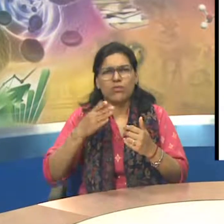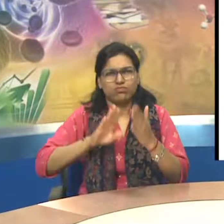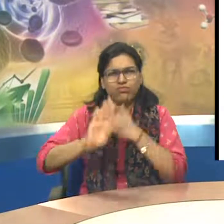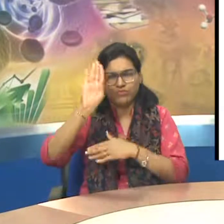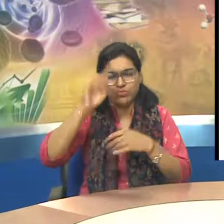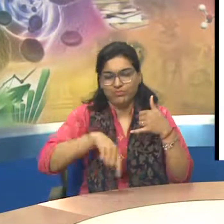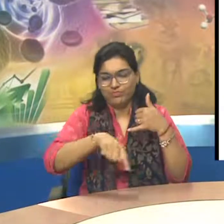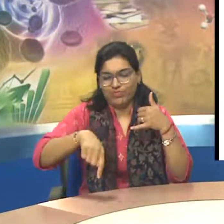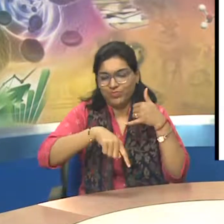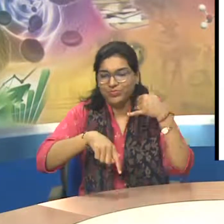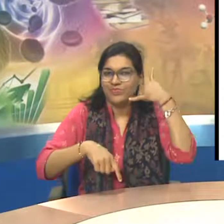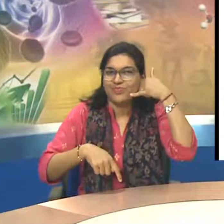Telephones.